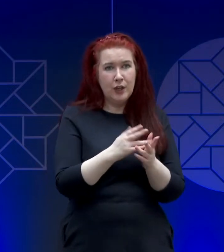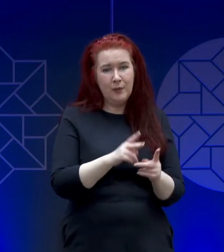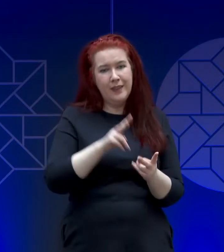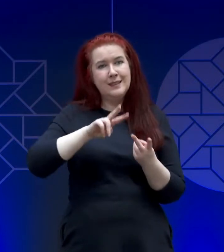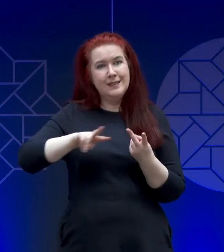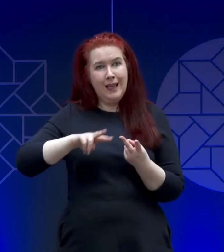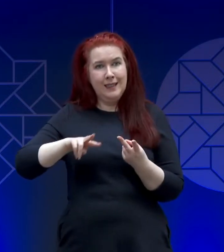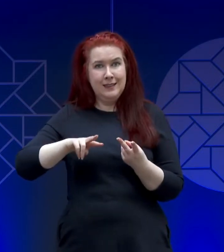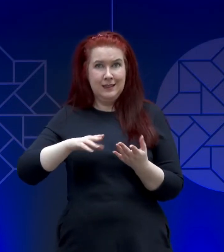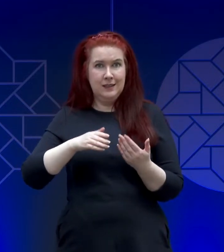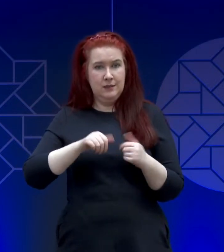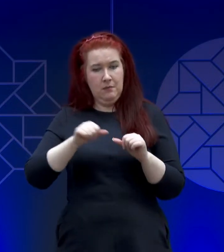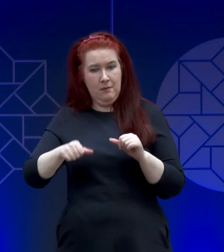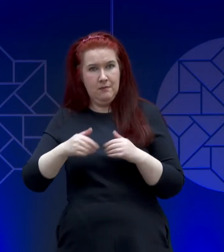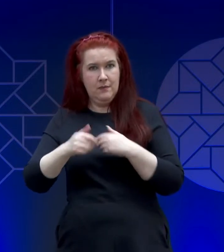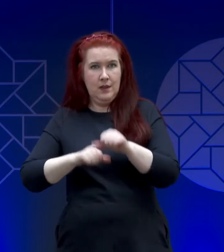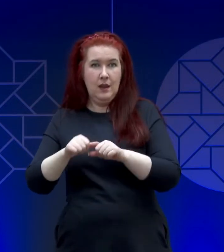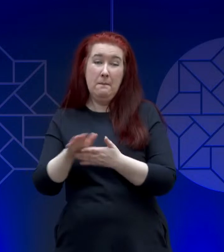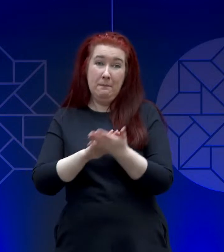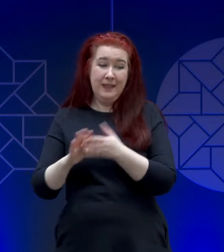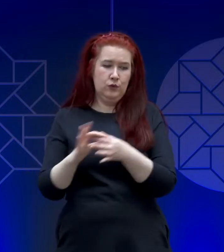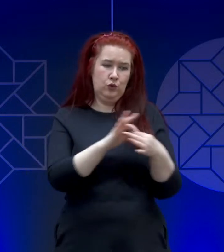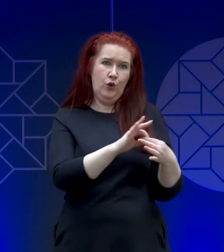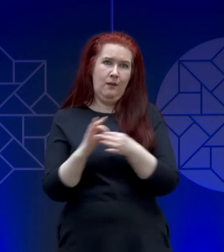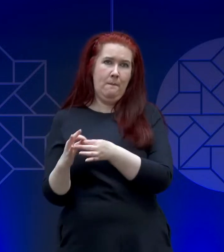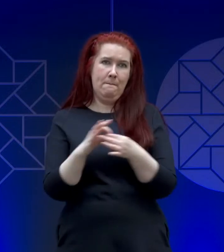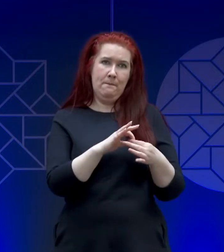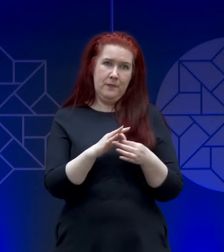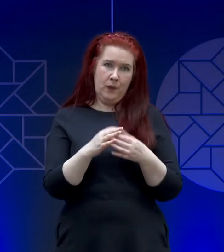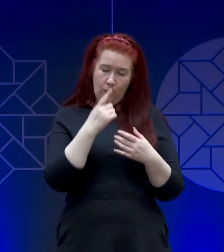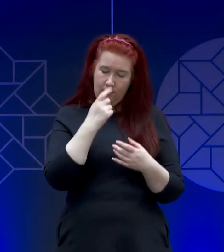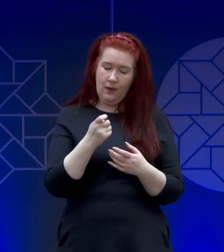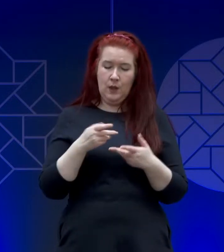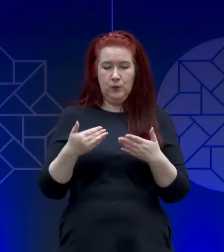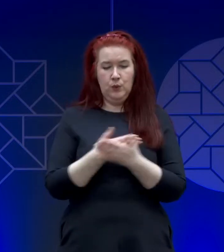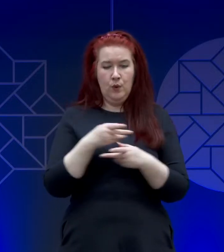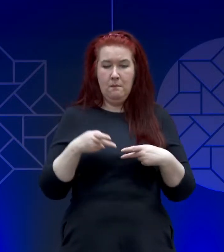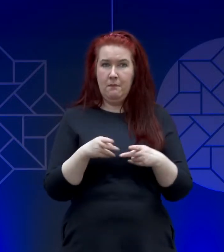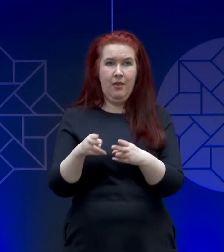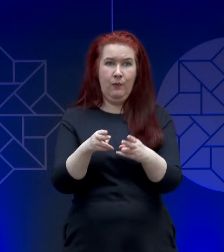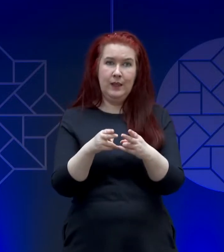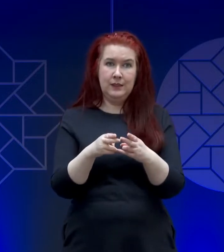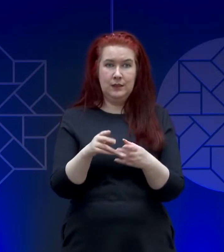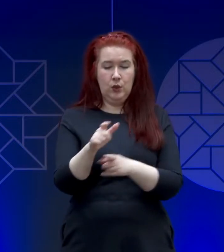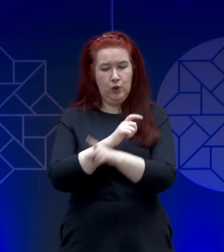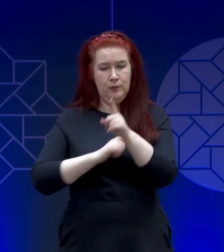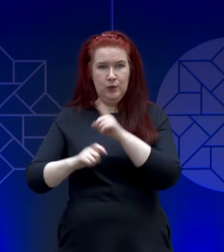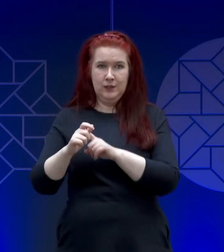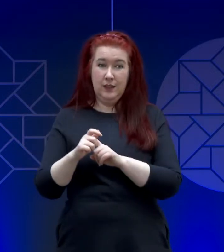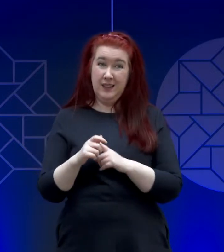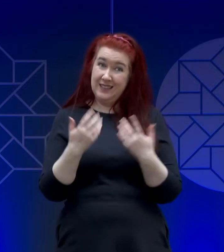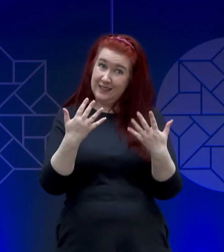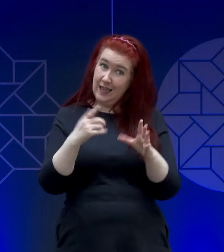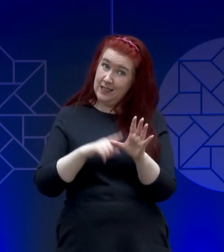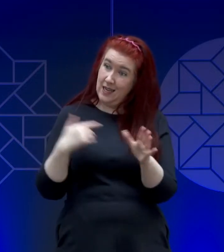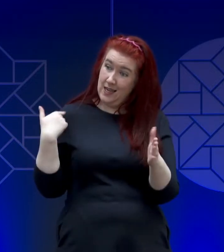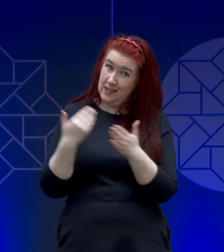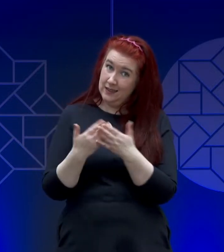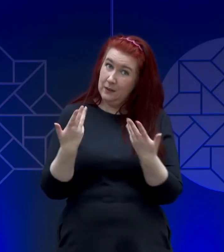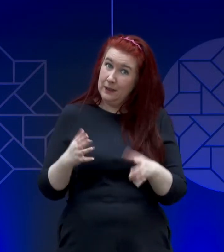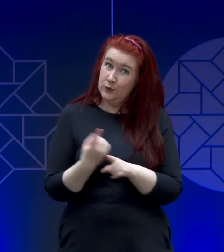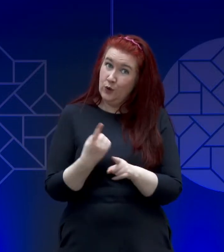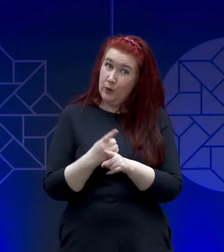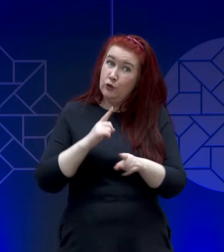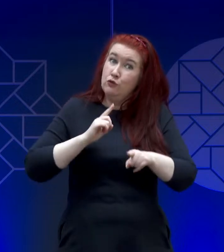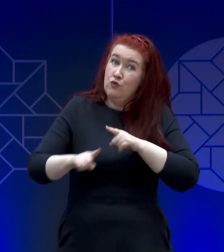can really join up and work together to get new pathways of care in the community. And it's 10 years we've been talking about trying to